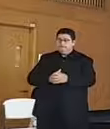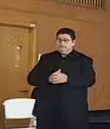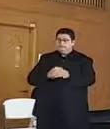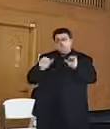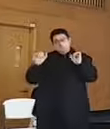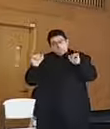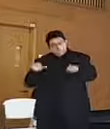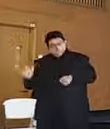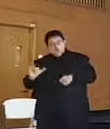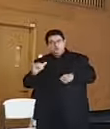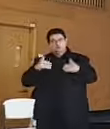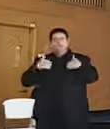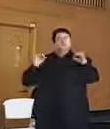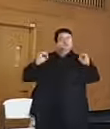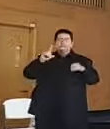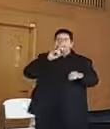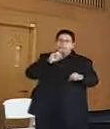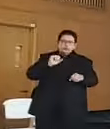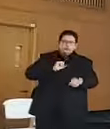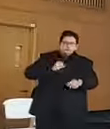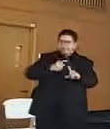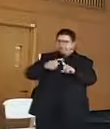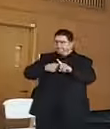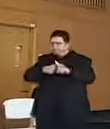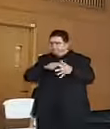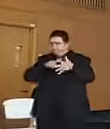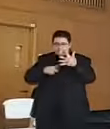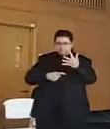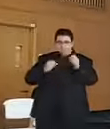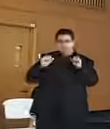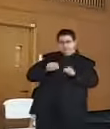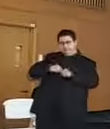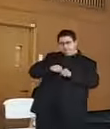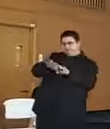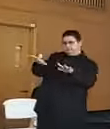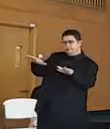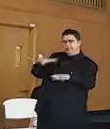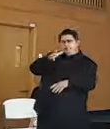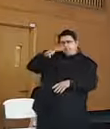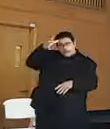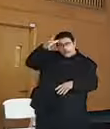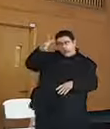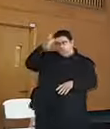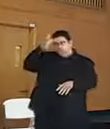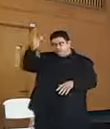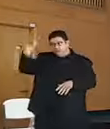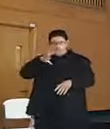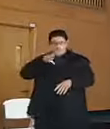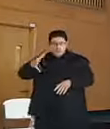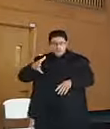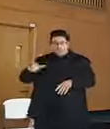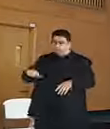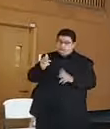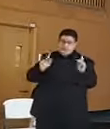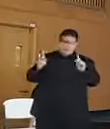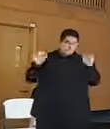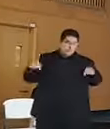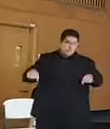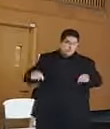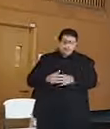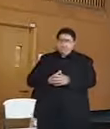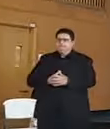asymptomatic. They can spread COVID-19 to their parents, to their grandparents, and to others.